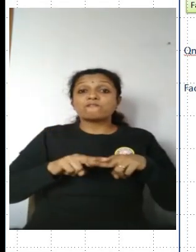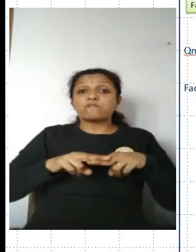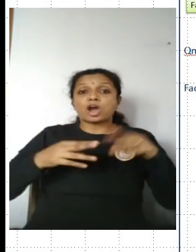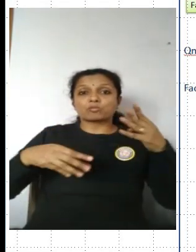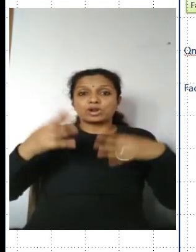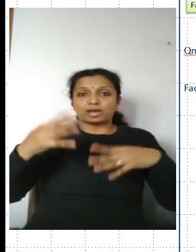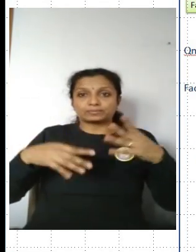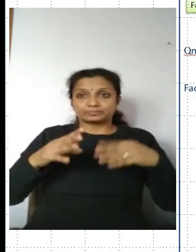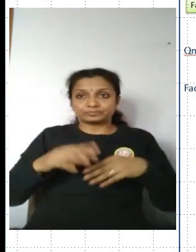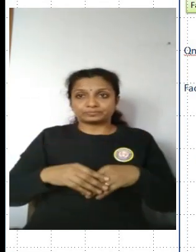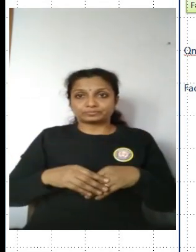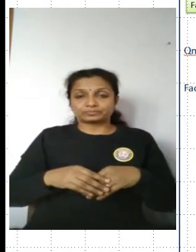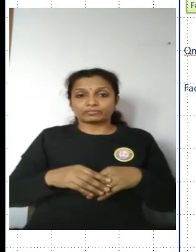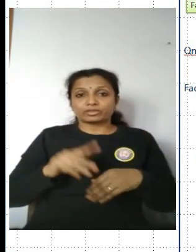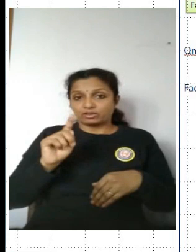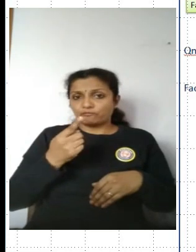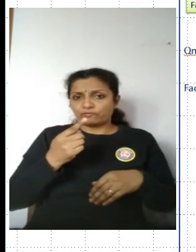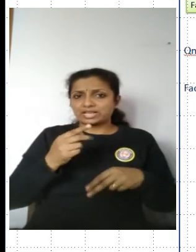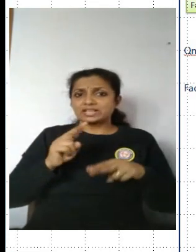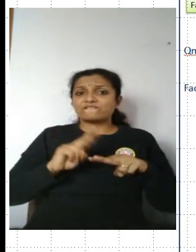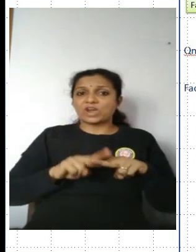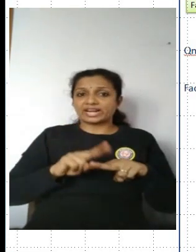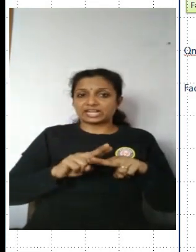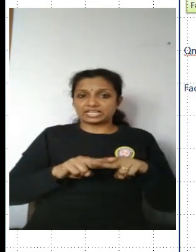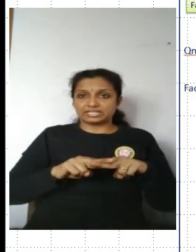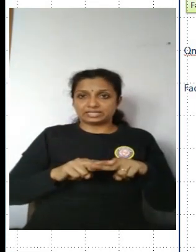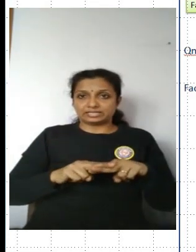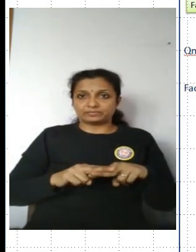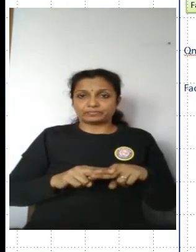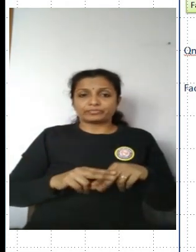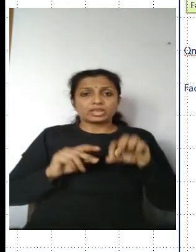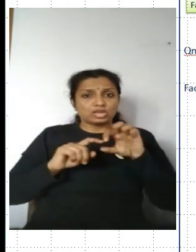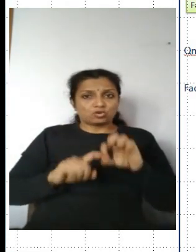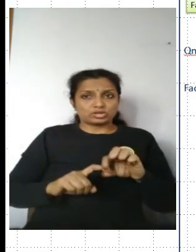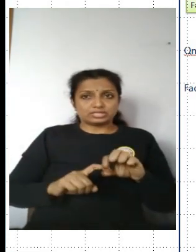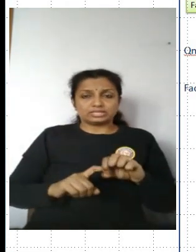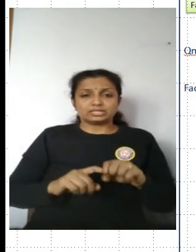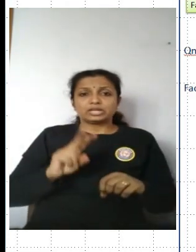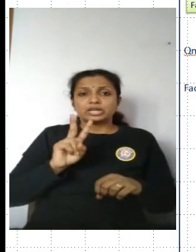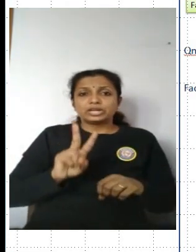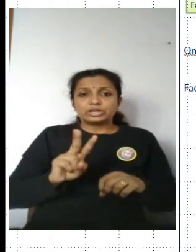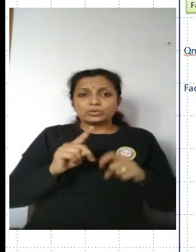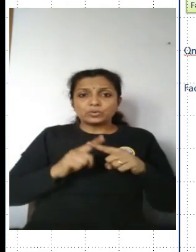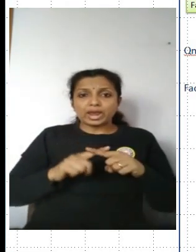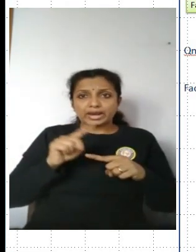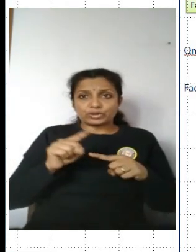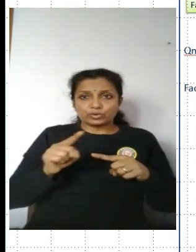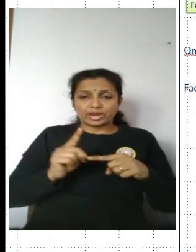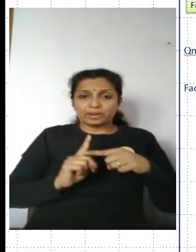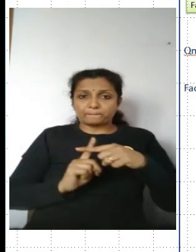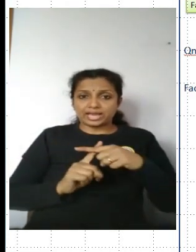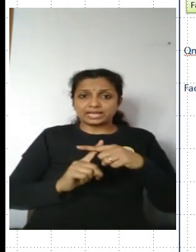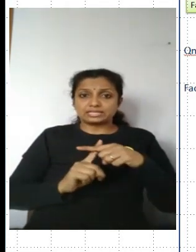the square. Third is using the formula.